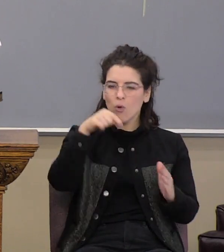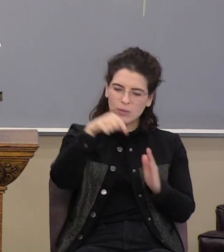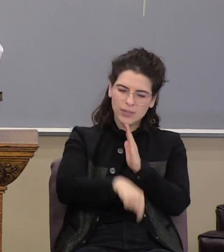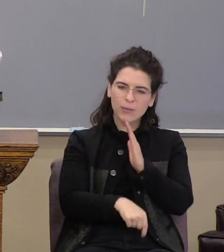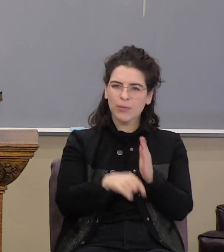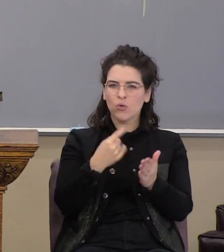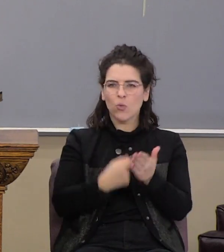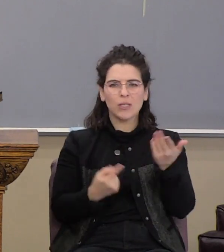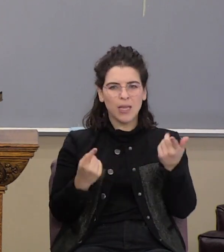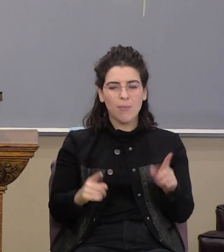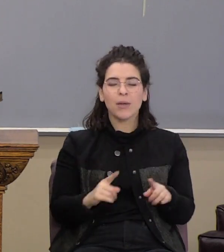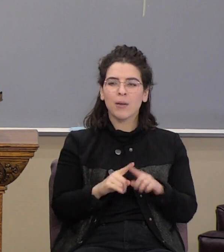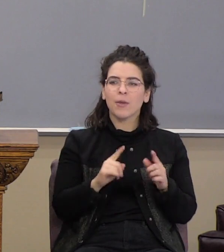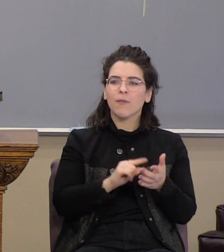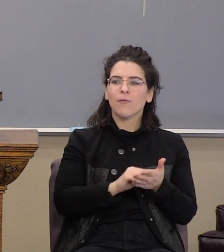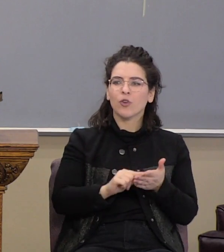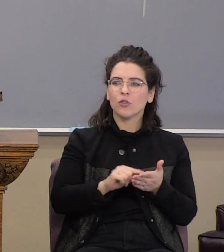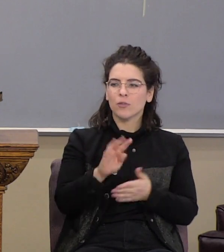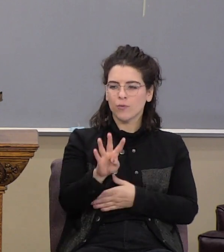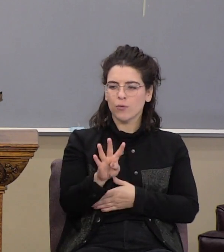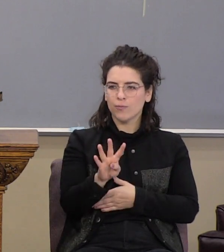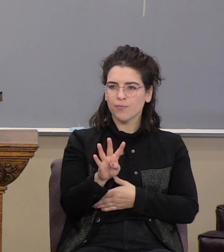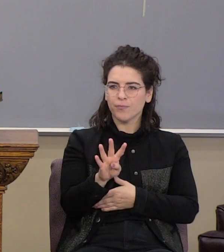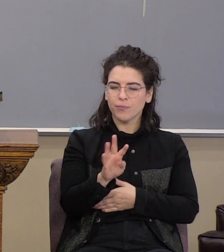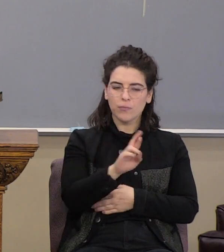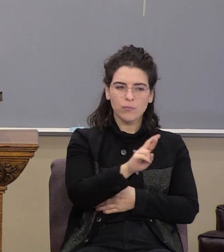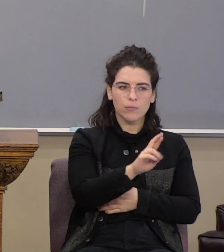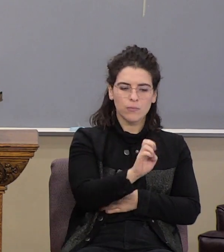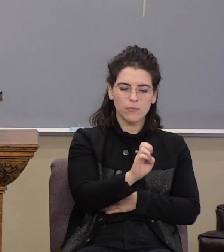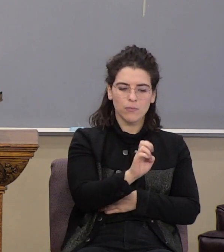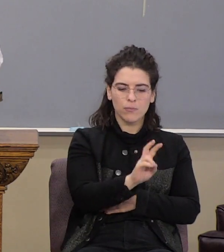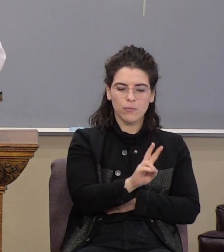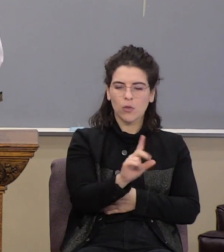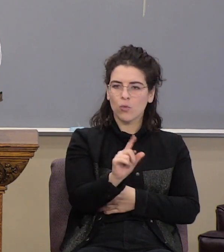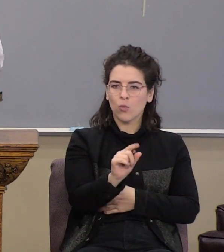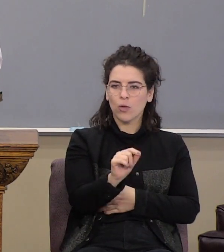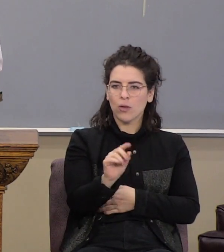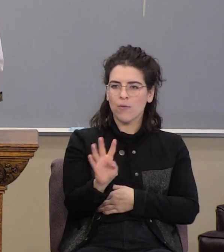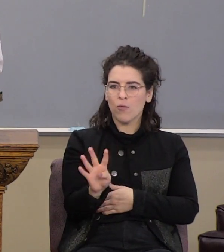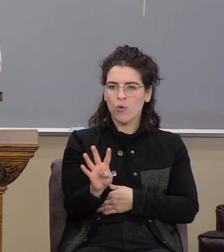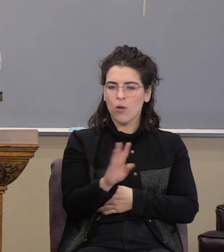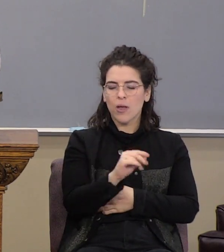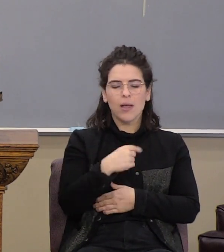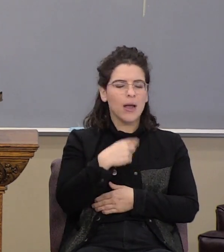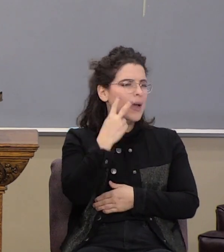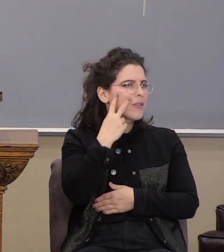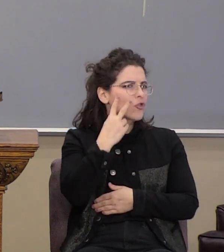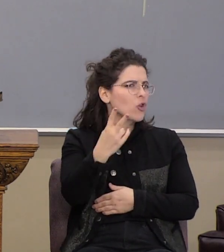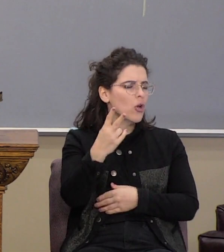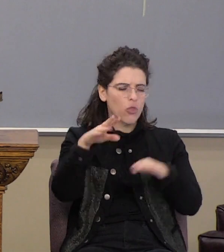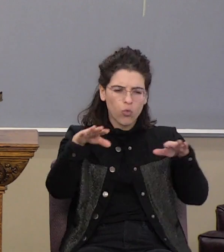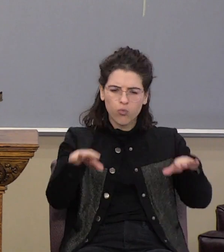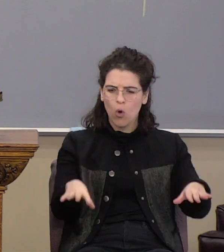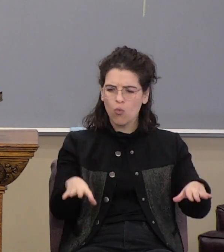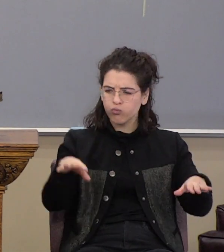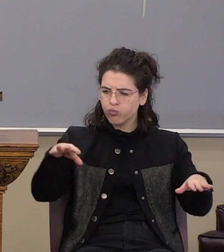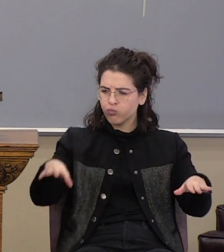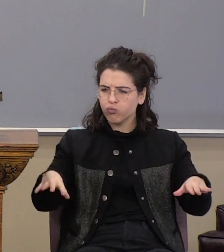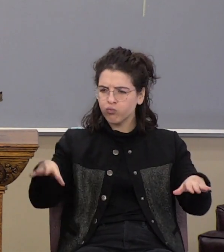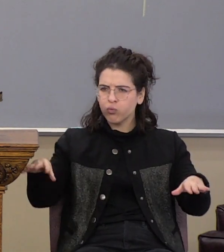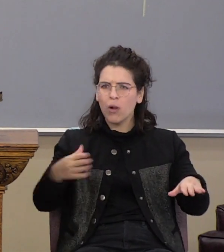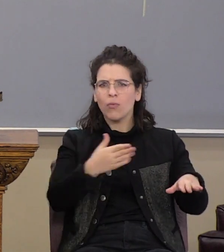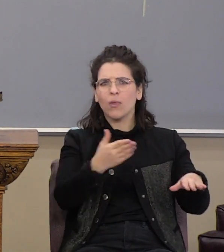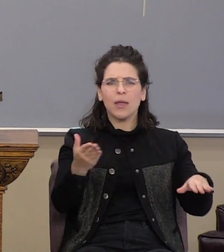we pick it up at verse 4, okay? Revelation chapter 20, verse 4. And I saw thrones, and they sat upon them,